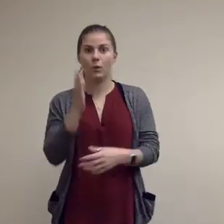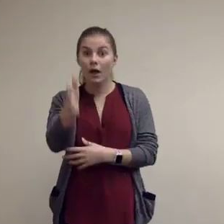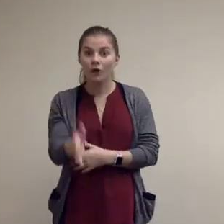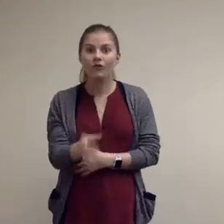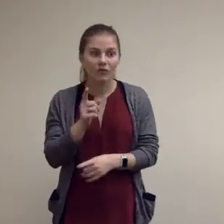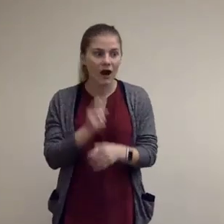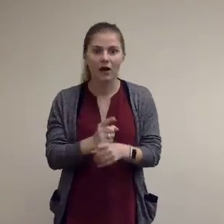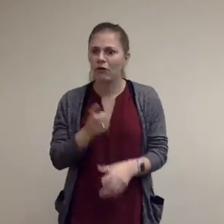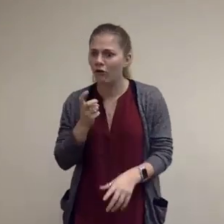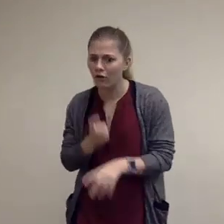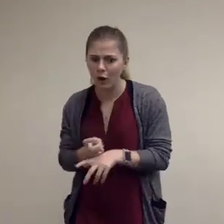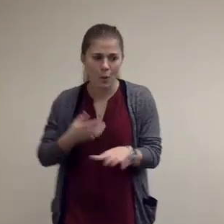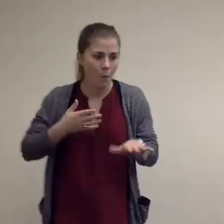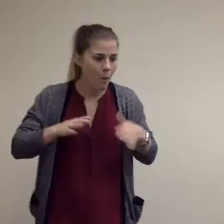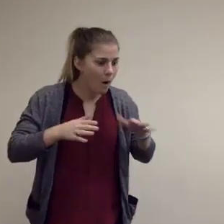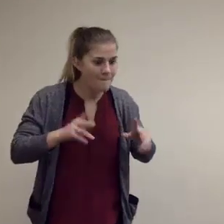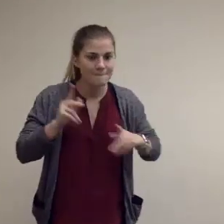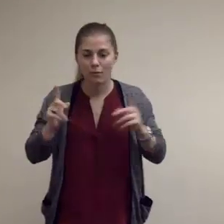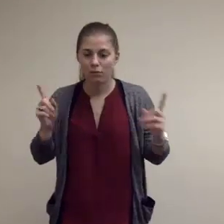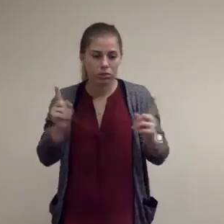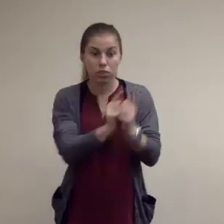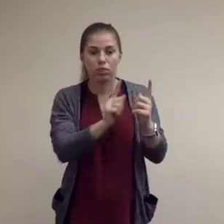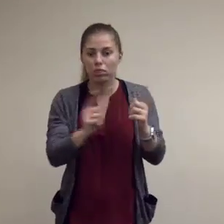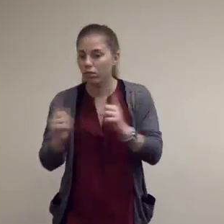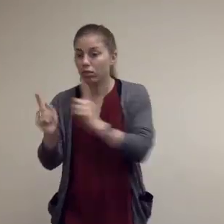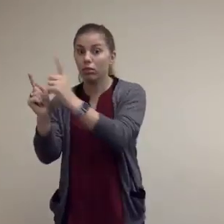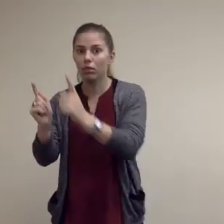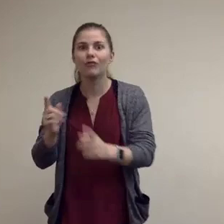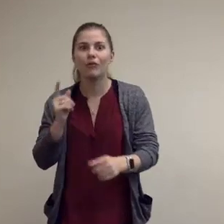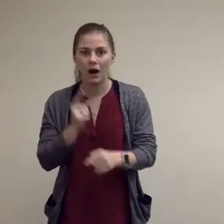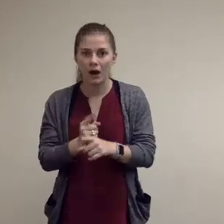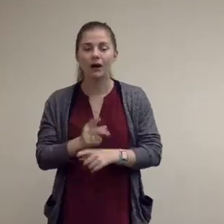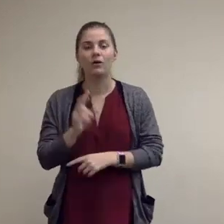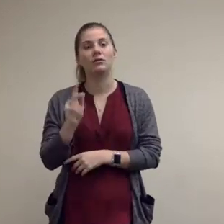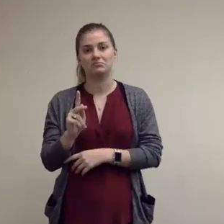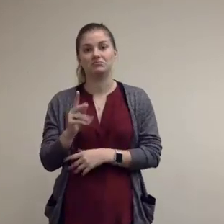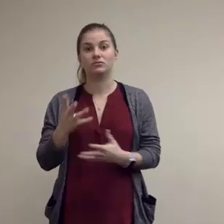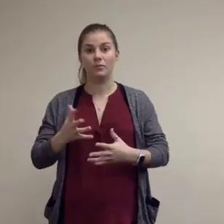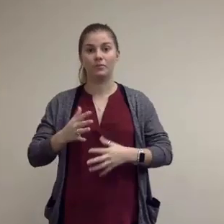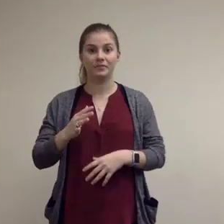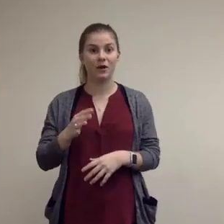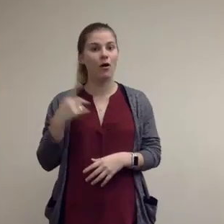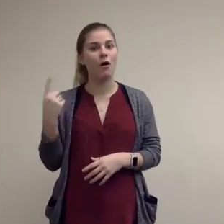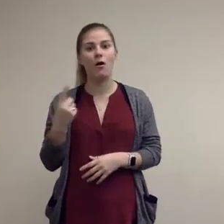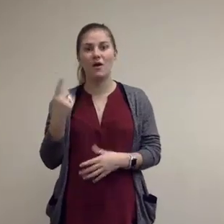to walk, bumping into all these things and people all the time. But there is a gravitational attraction. And we talked about that